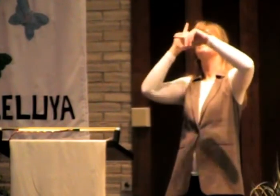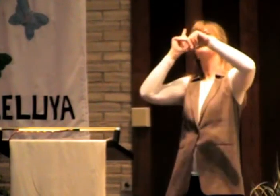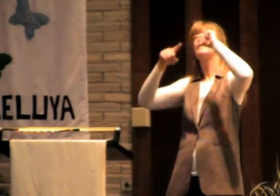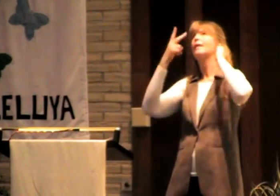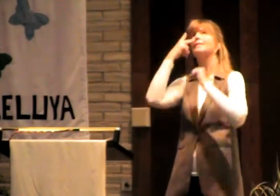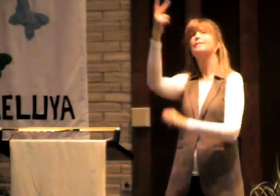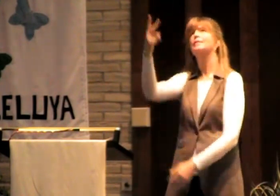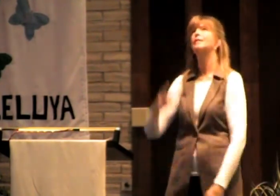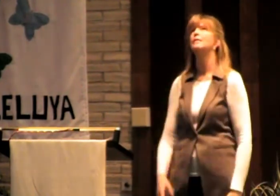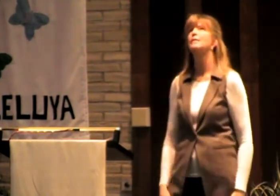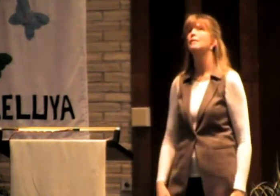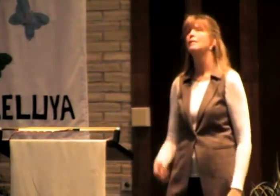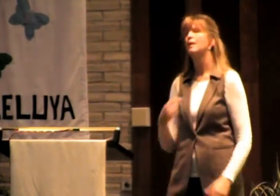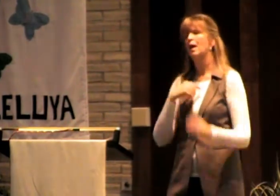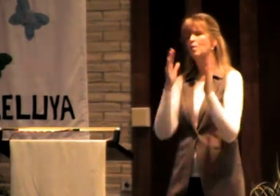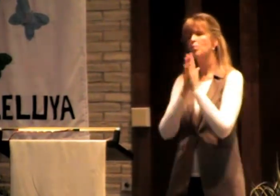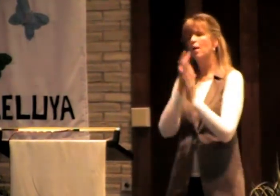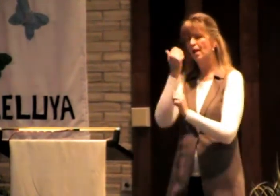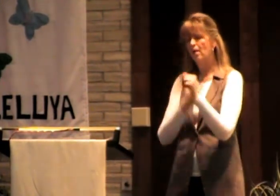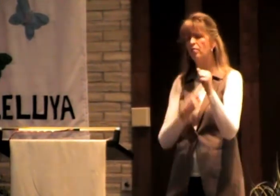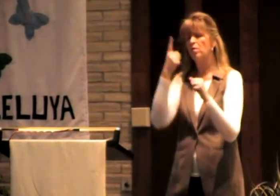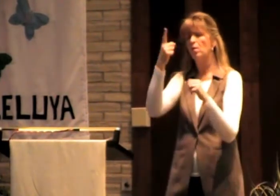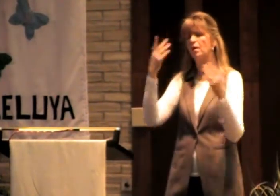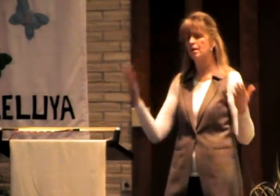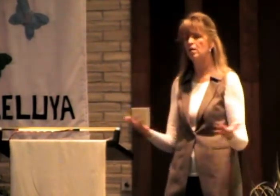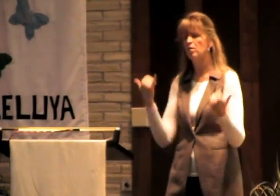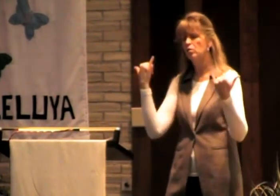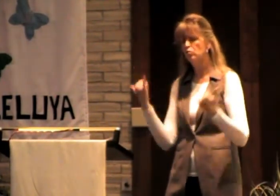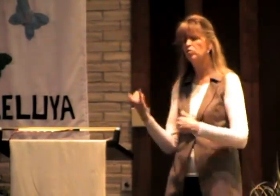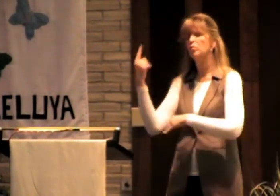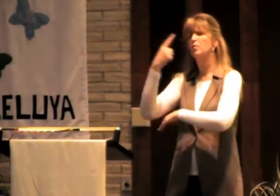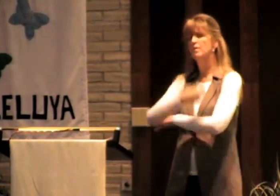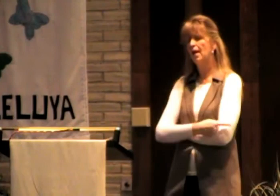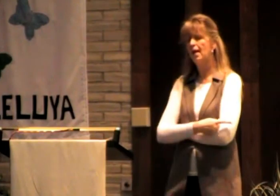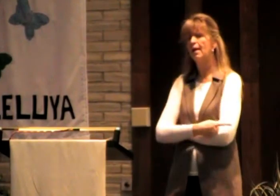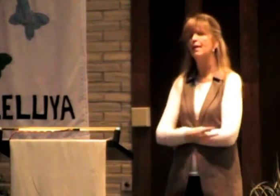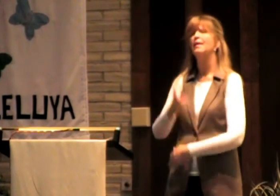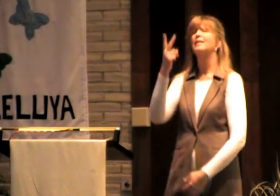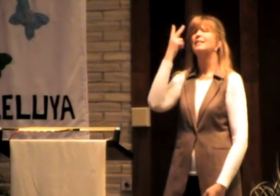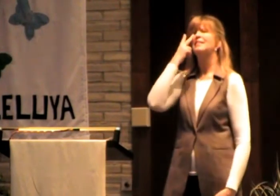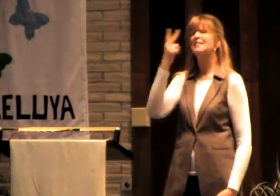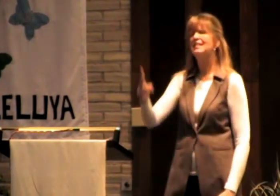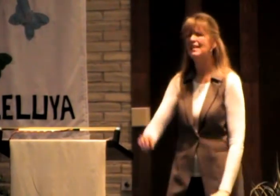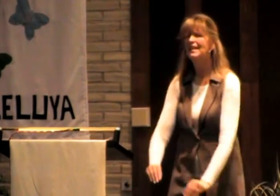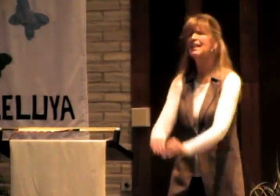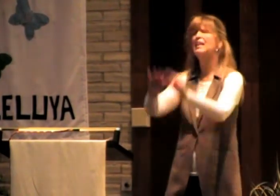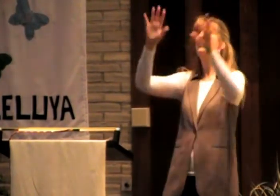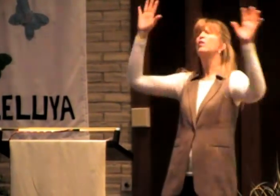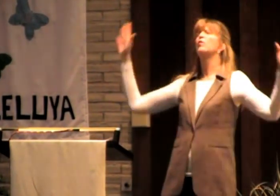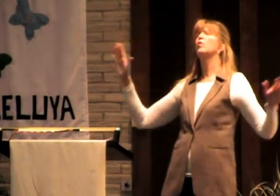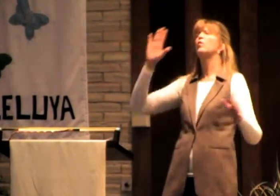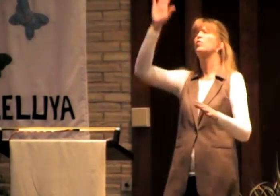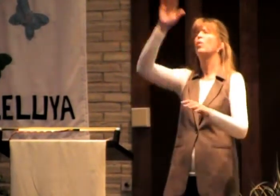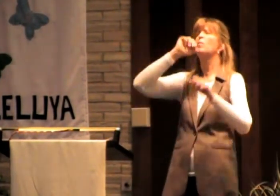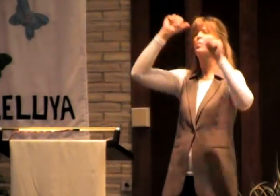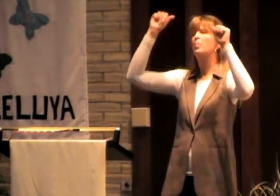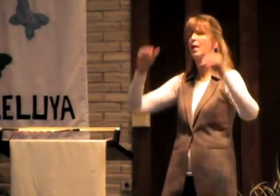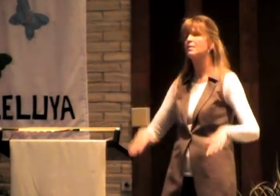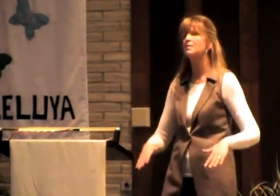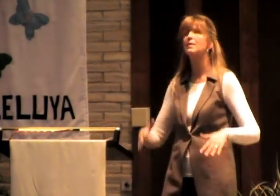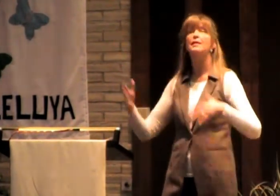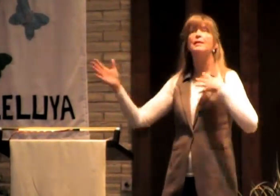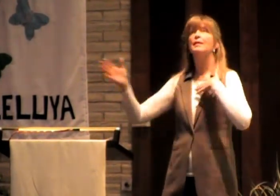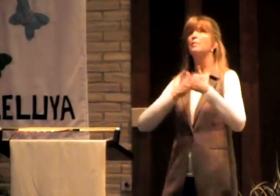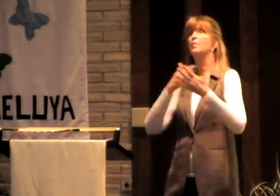that cause us to not see you. And I pray that everyone here today can see